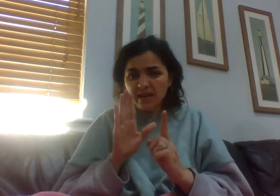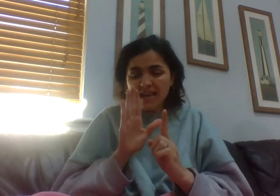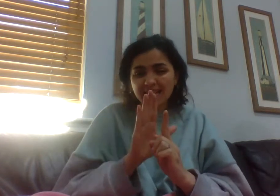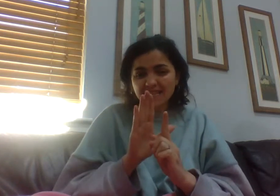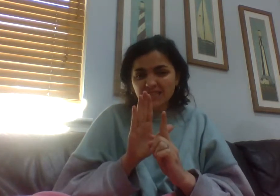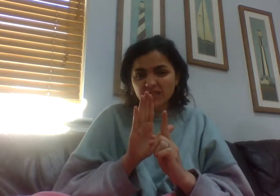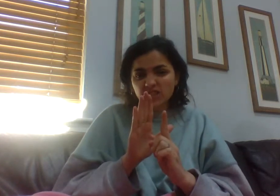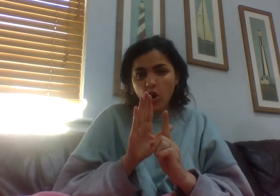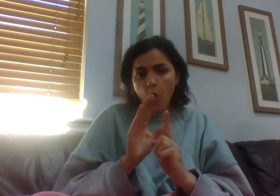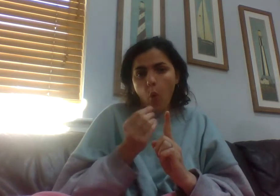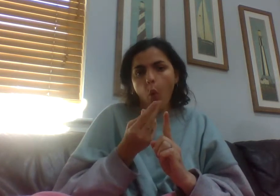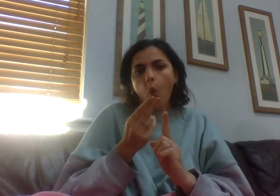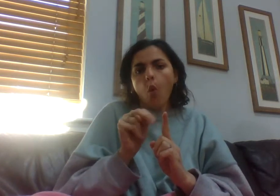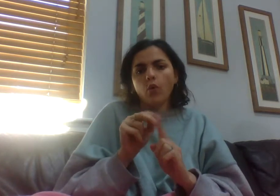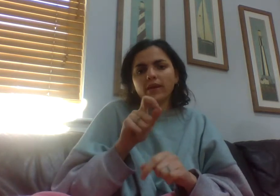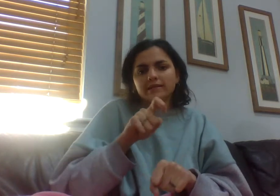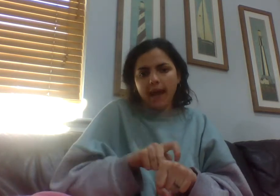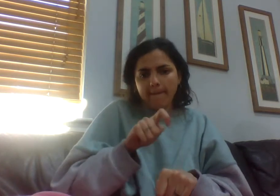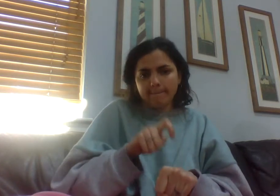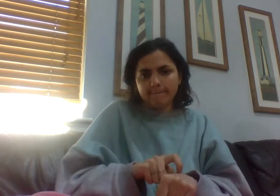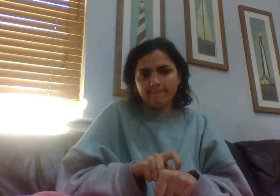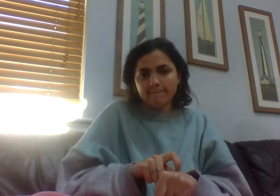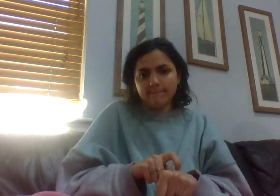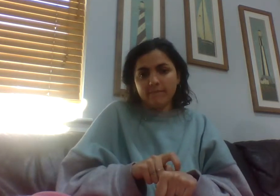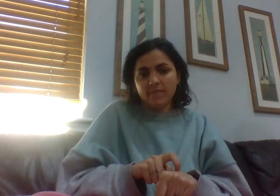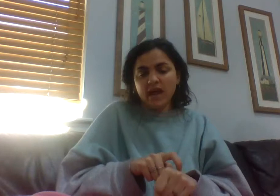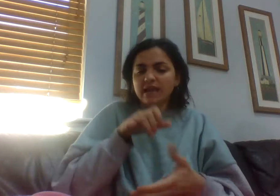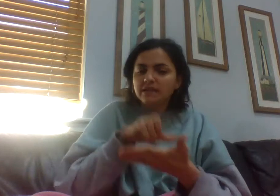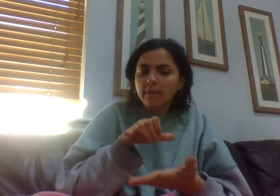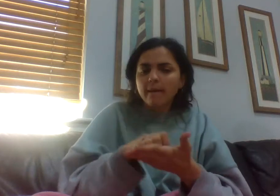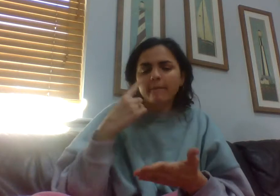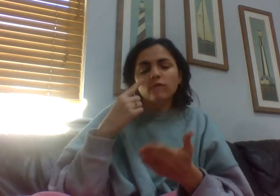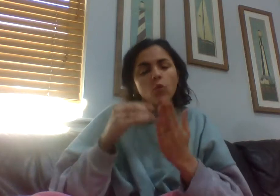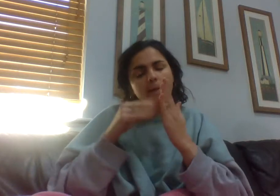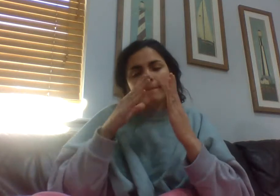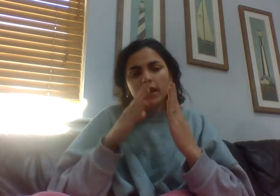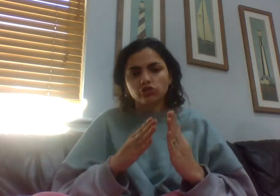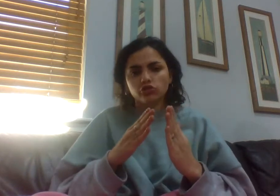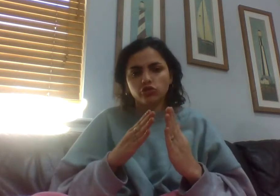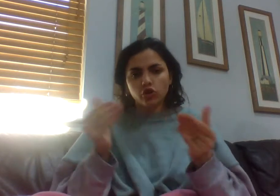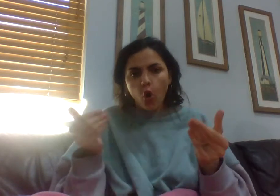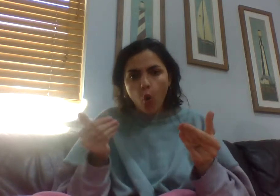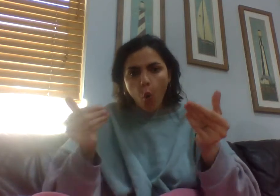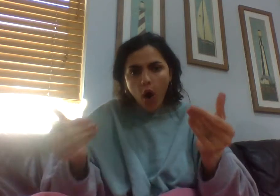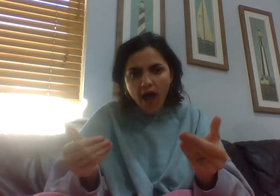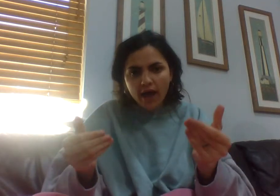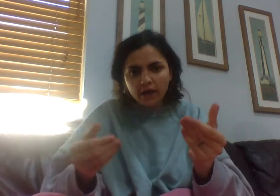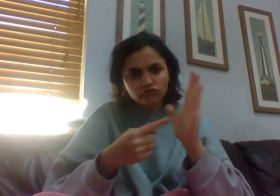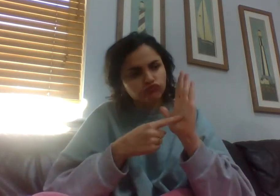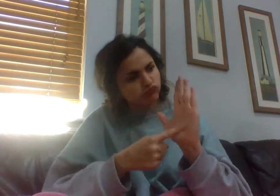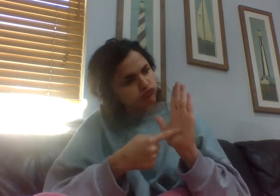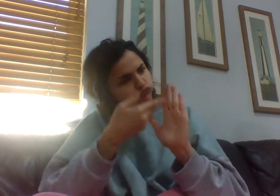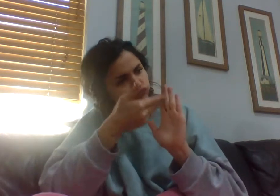era. It's impossible for the painter to paint any other period, any